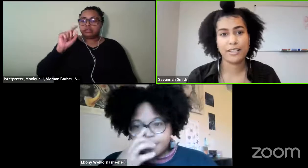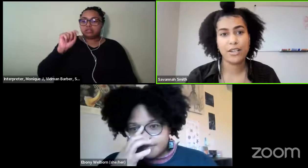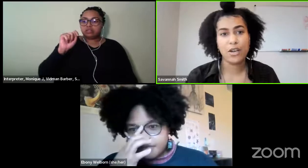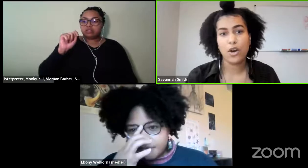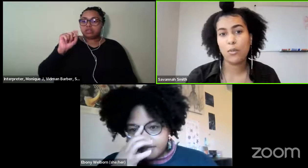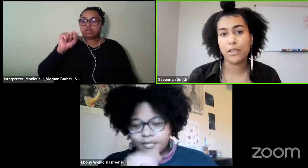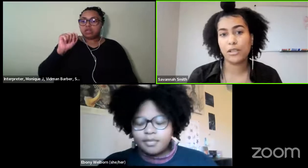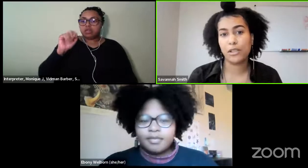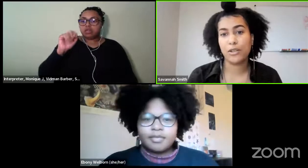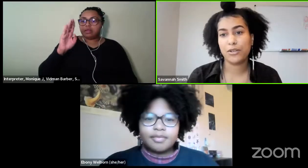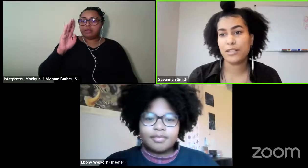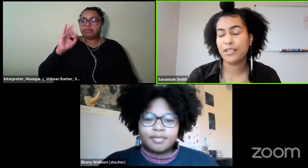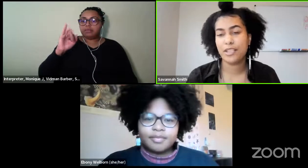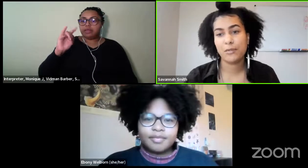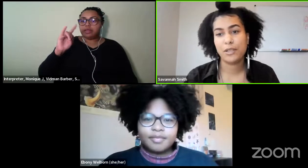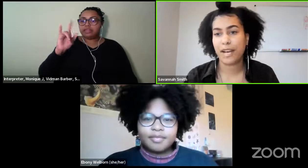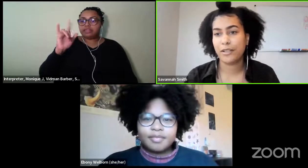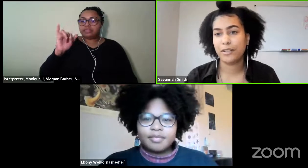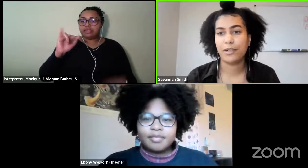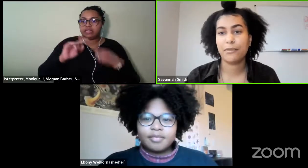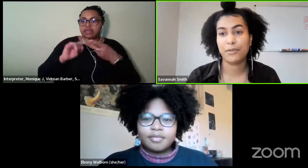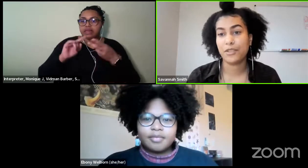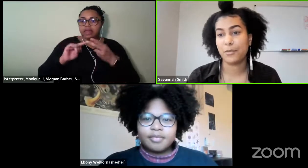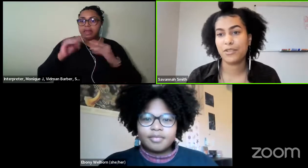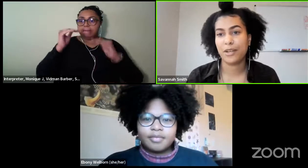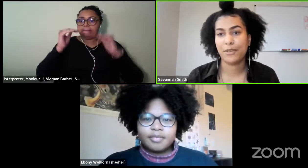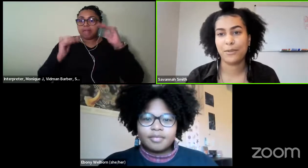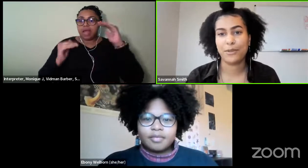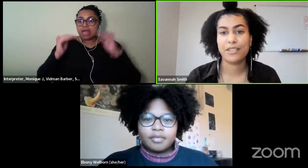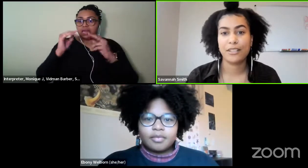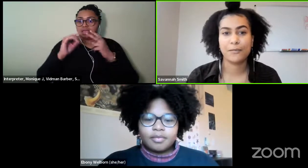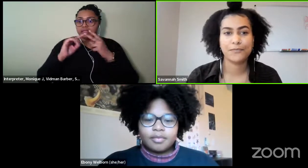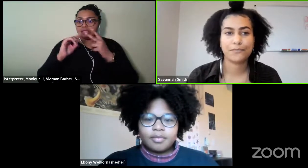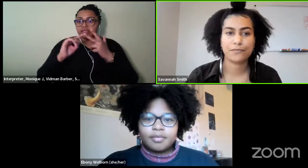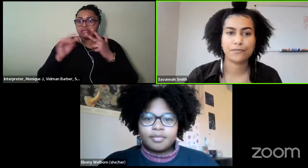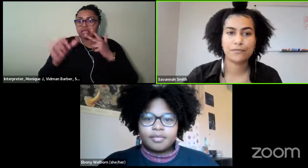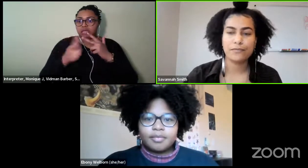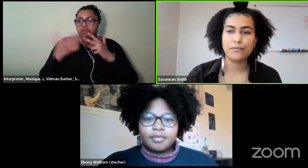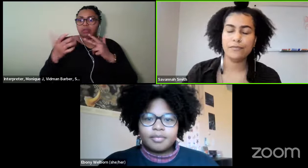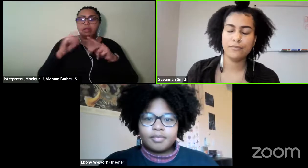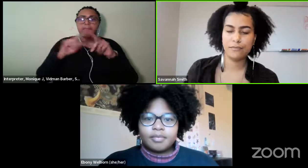your eyes open or closed, doesn't really matter, whatever feels most comfortable to you.